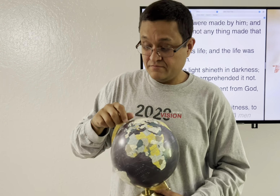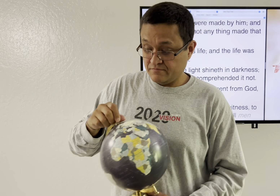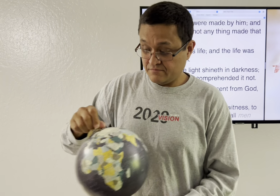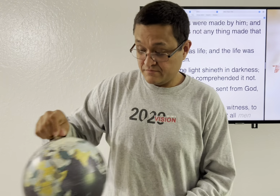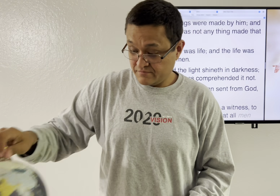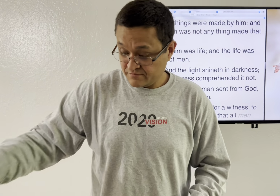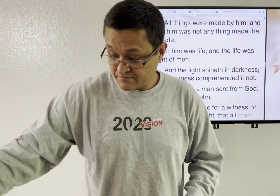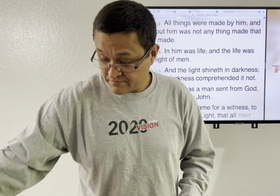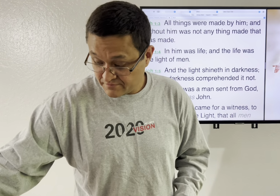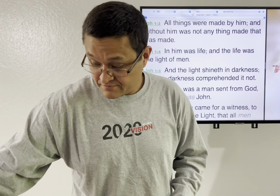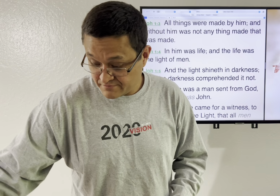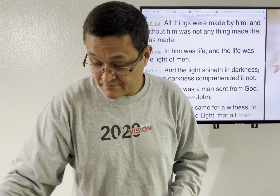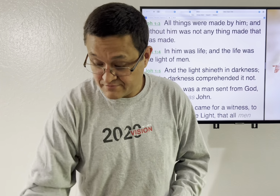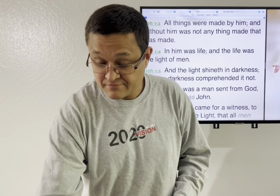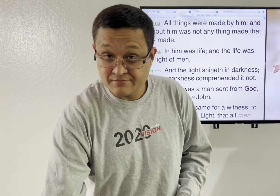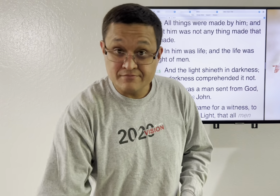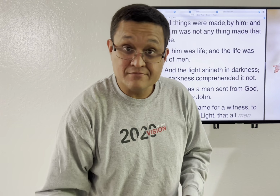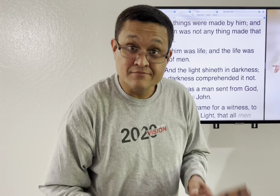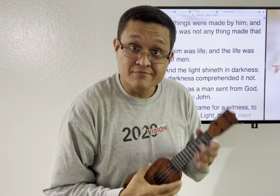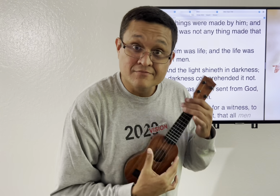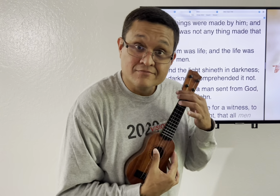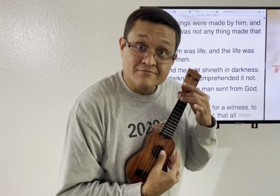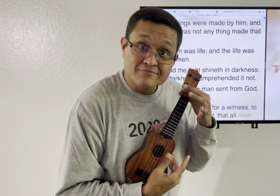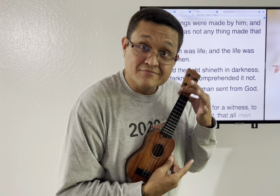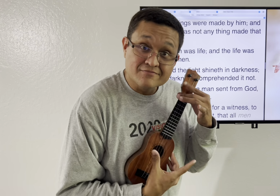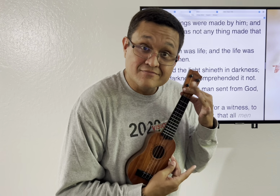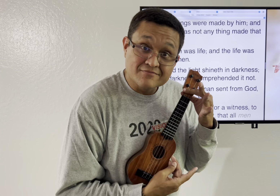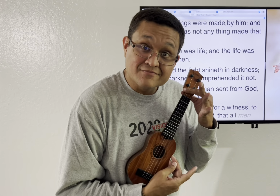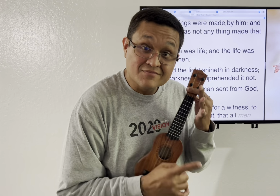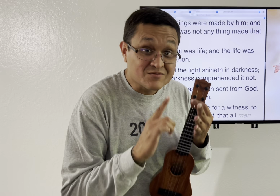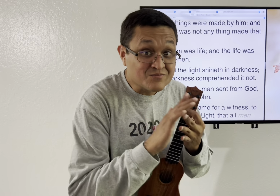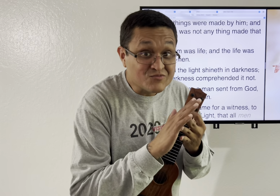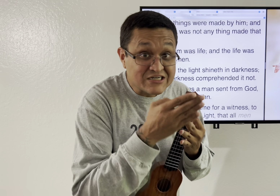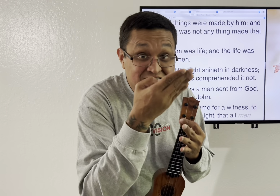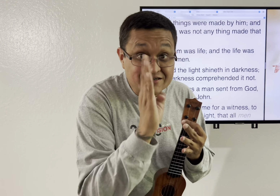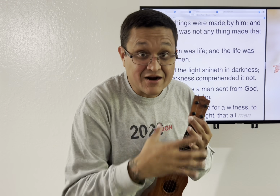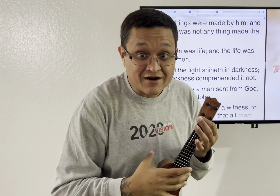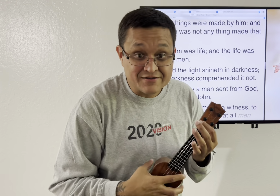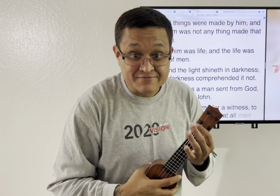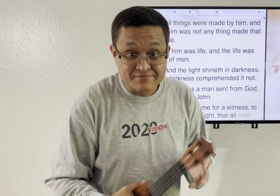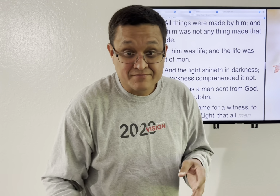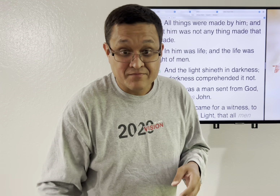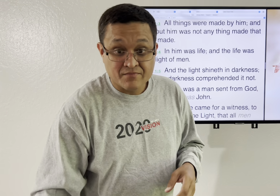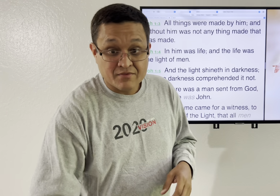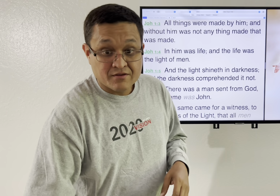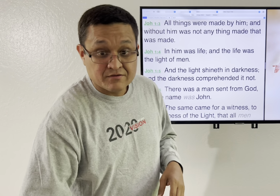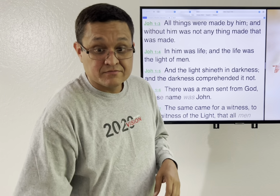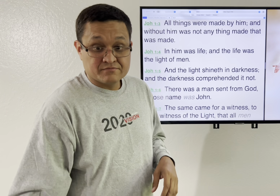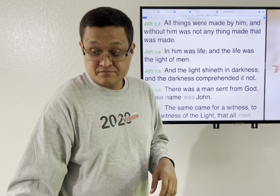And God shined his light and formed us, amen? Praise God.